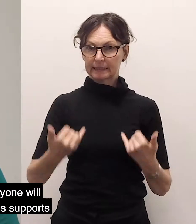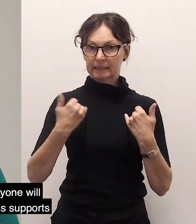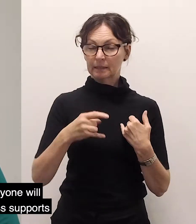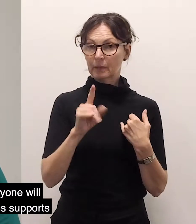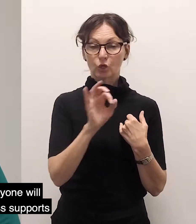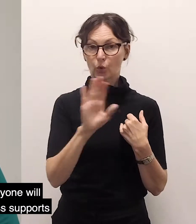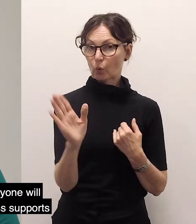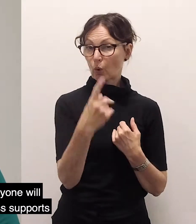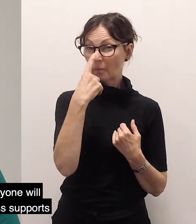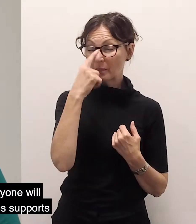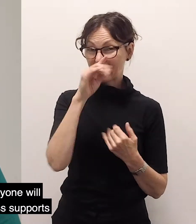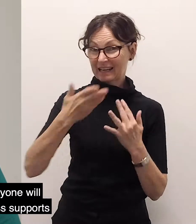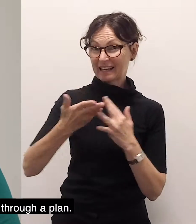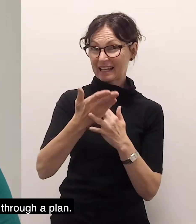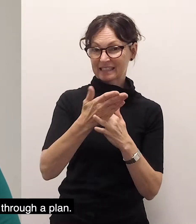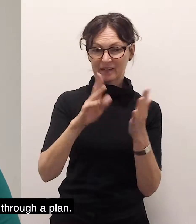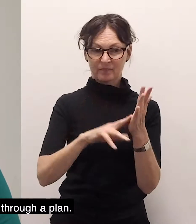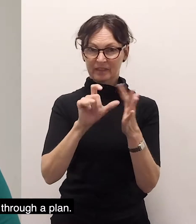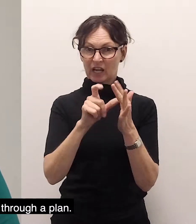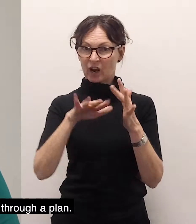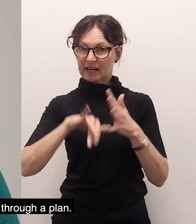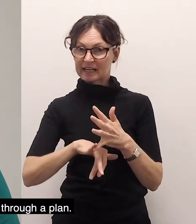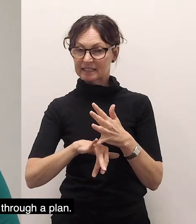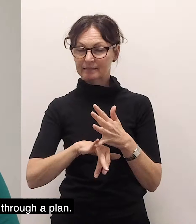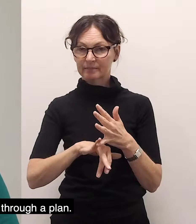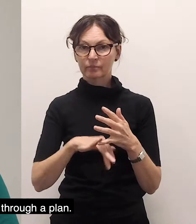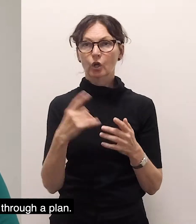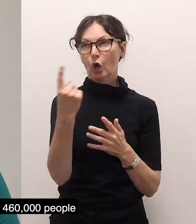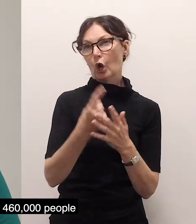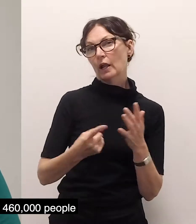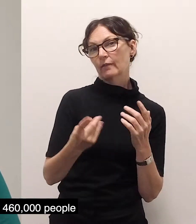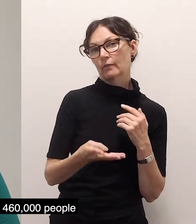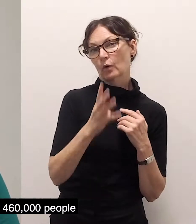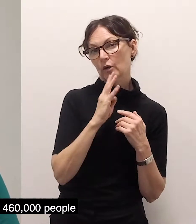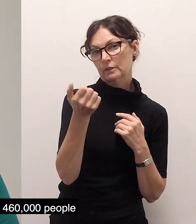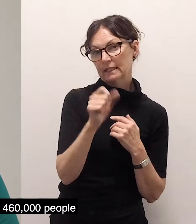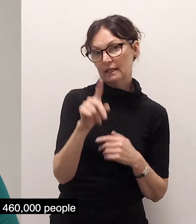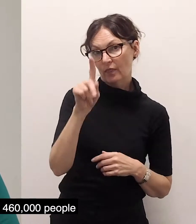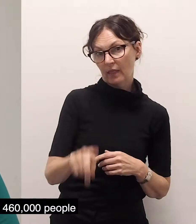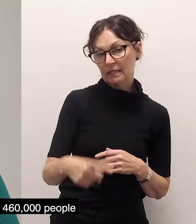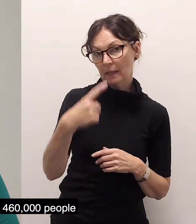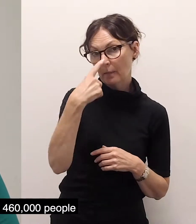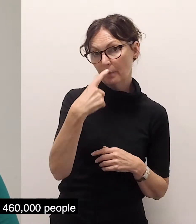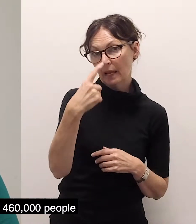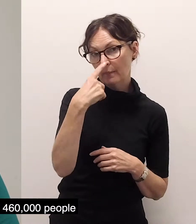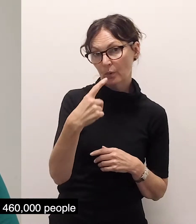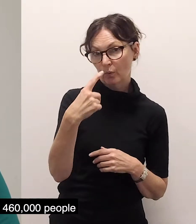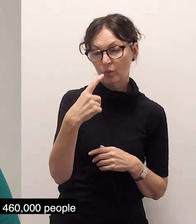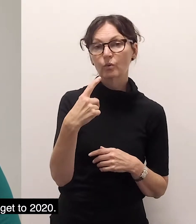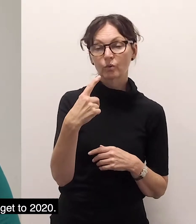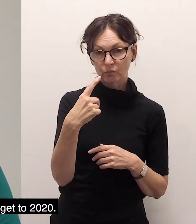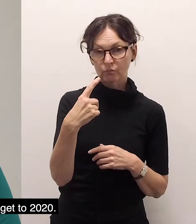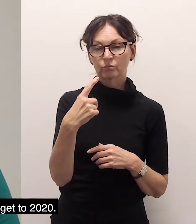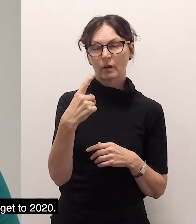not everyone will be able to access supports through the NDIS, through a plan. Roughly only about